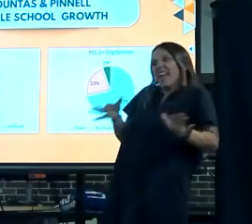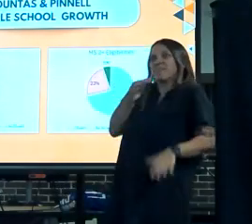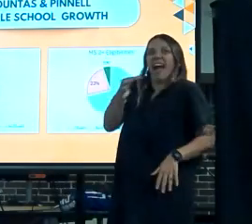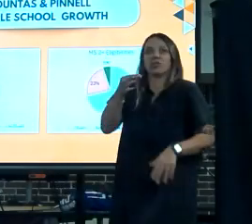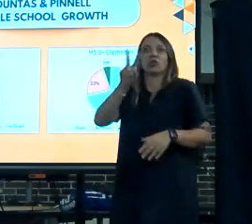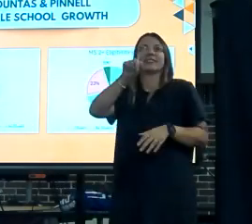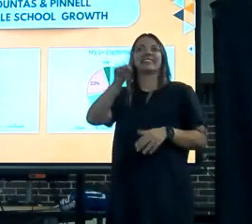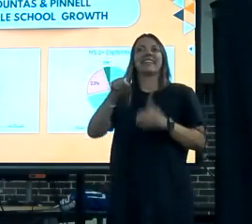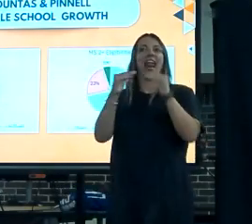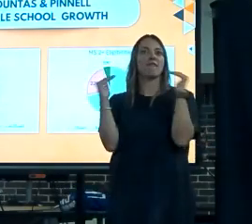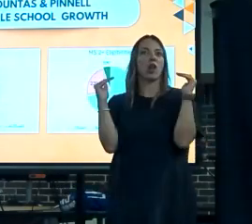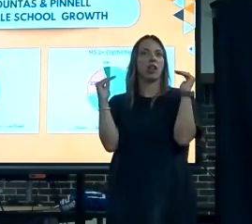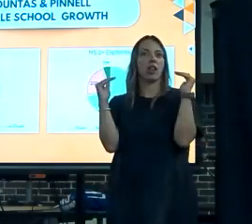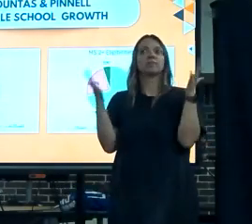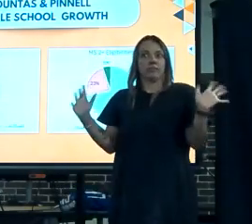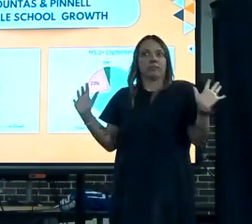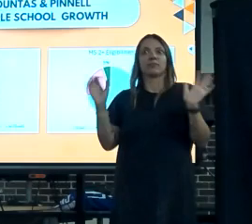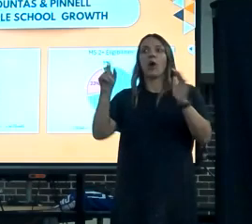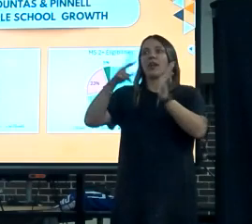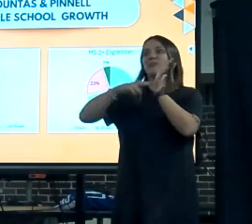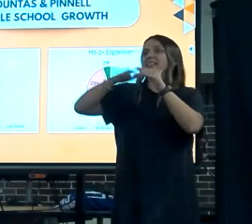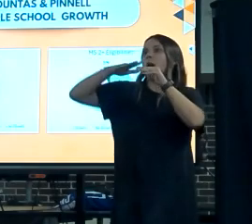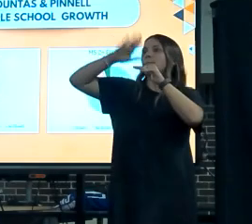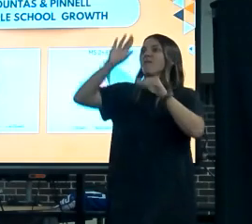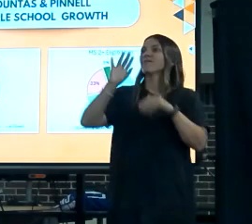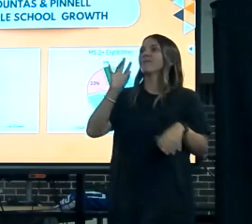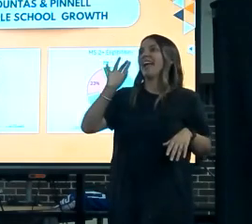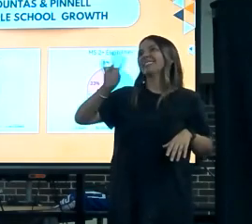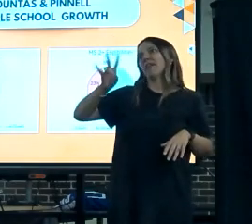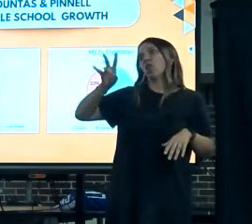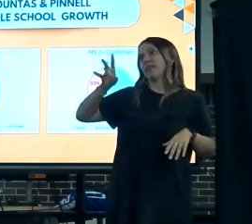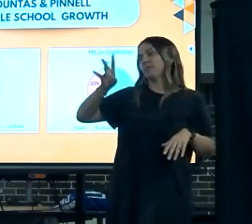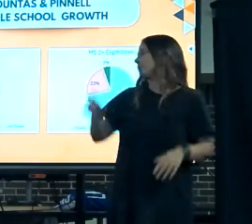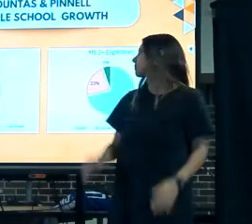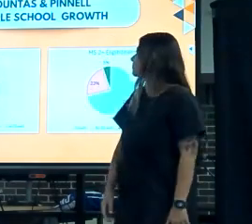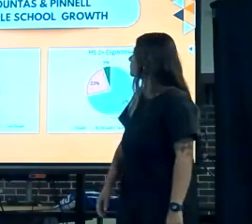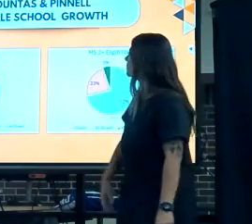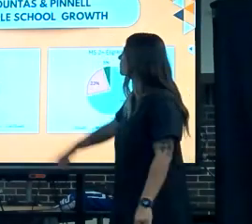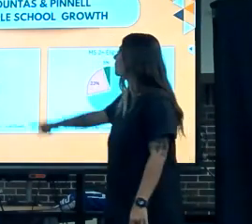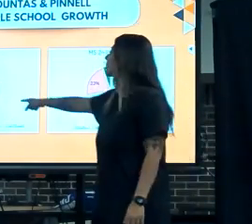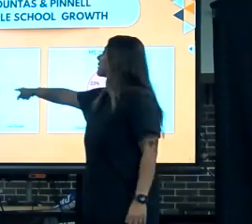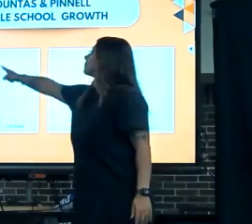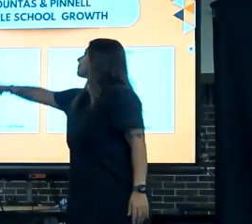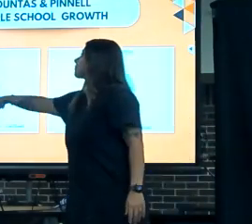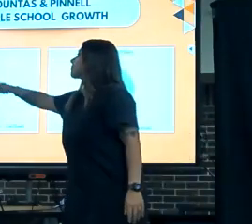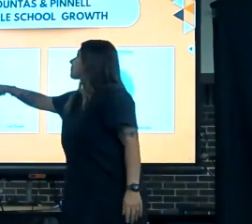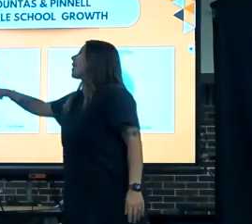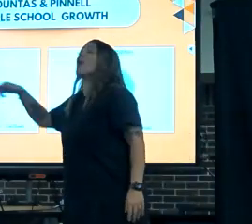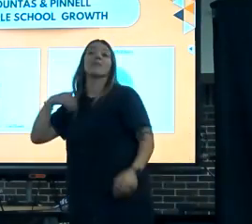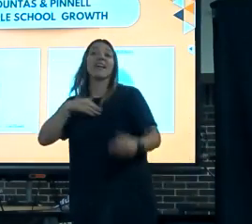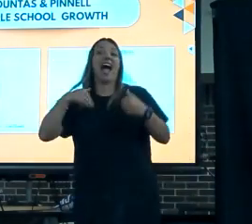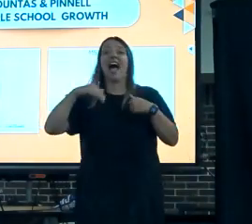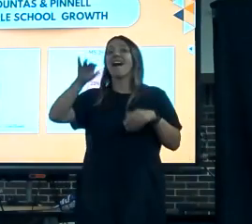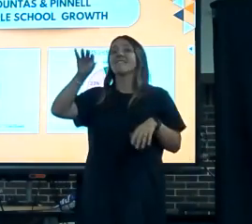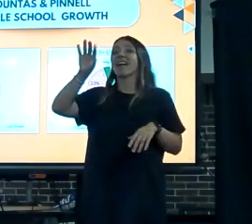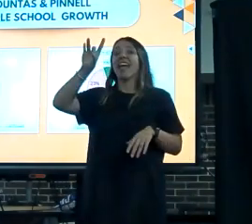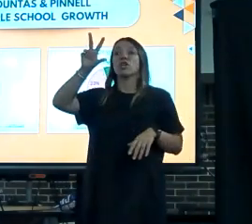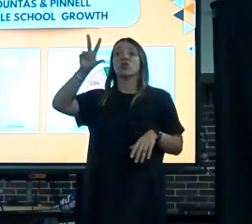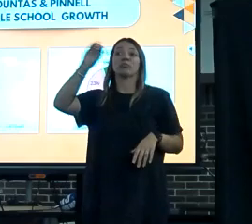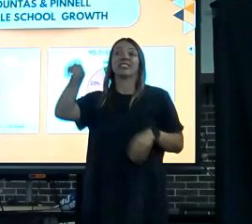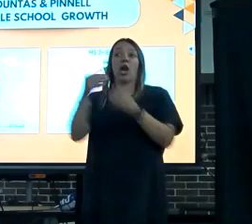4% last year of students mastered another level. So that would be 7th grade